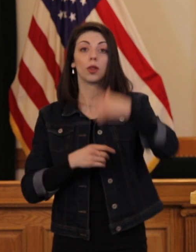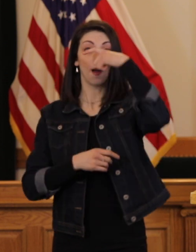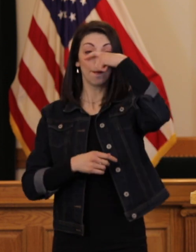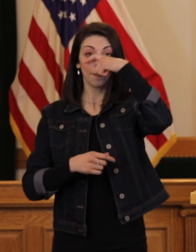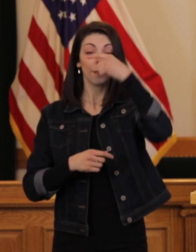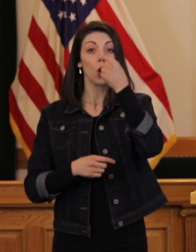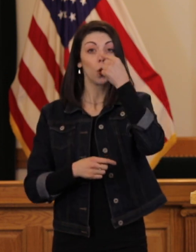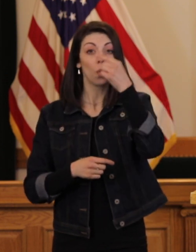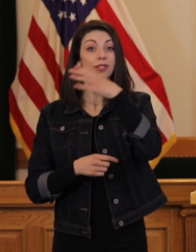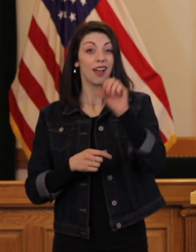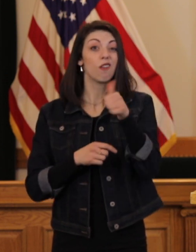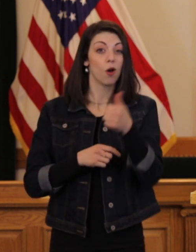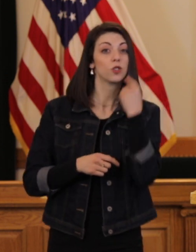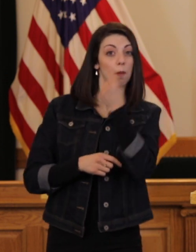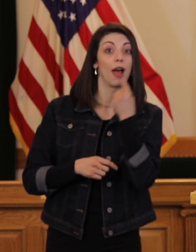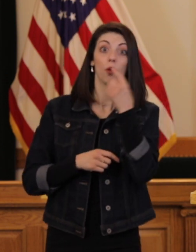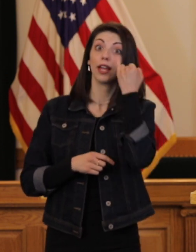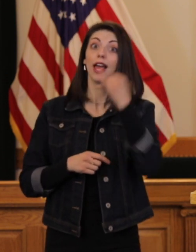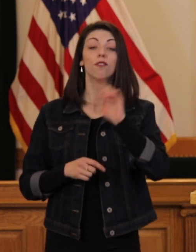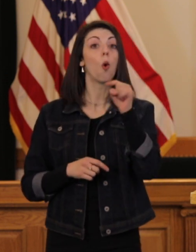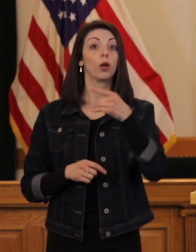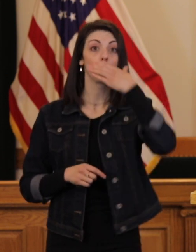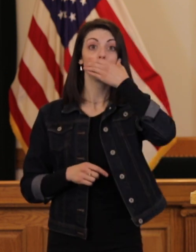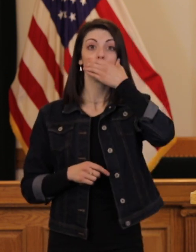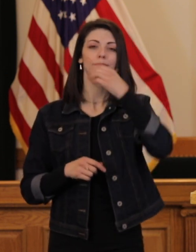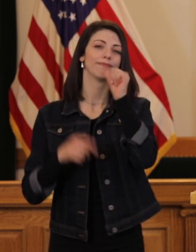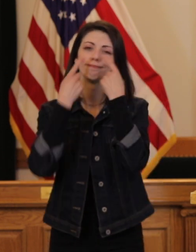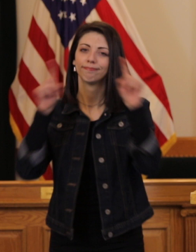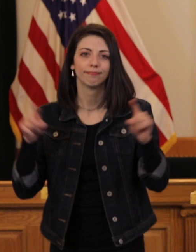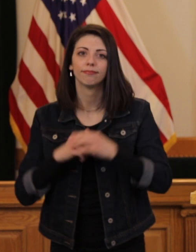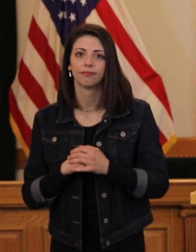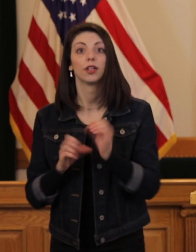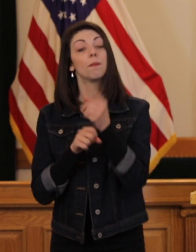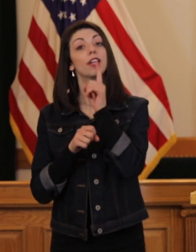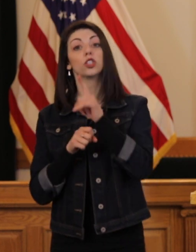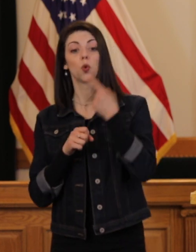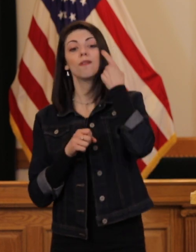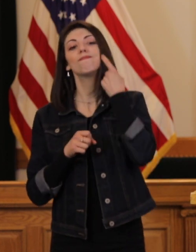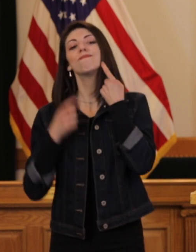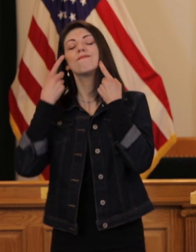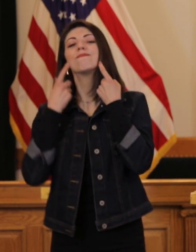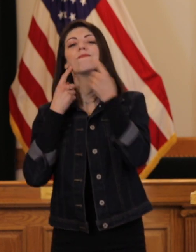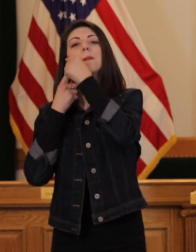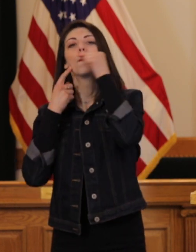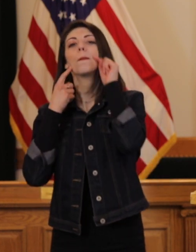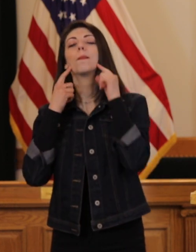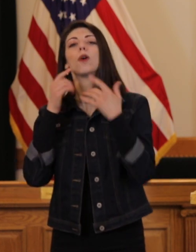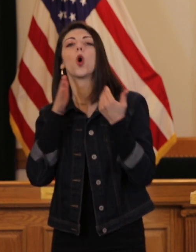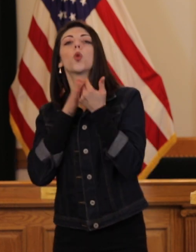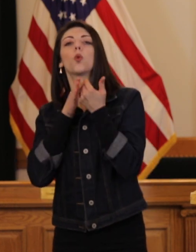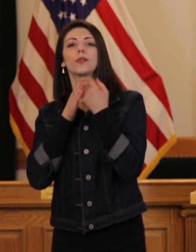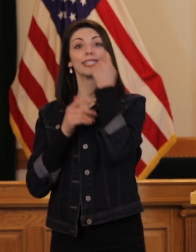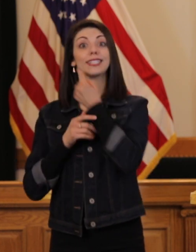not covering your nose, then it's not being effective. And make sure the sides are snug on your face as well. You